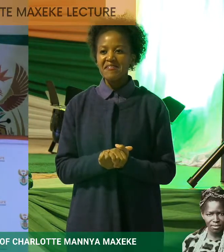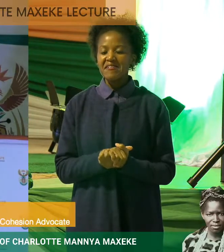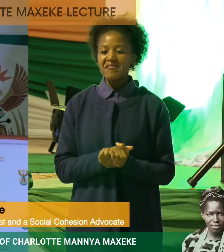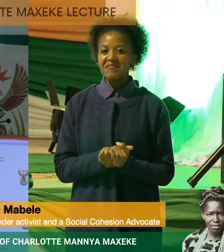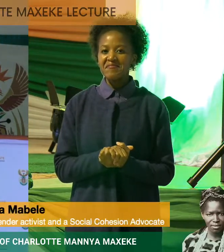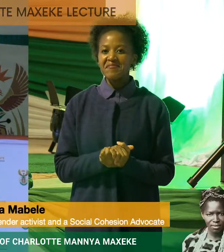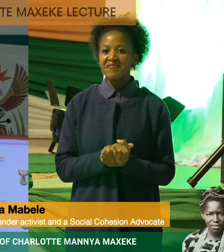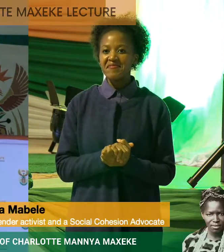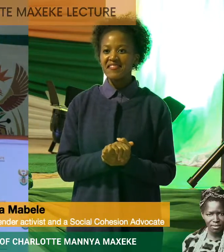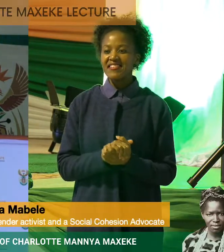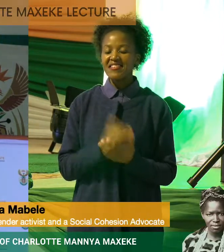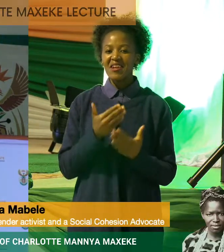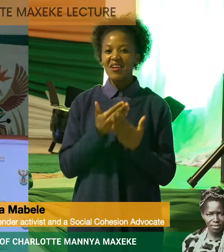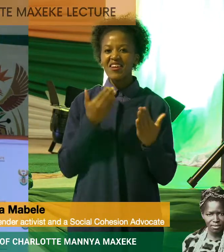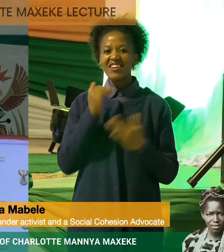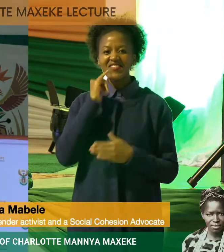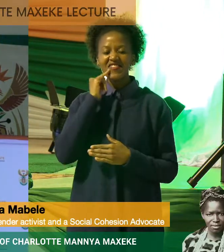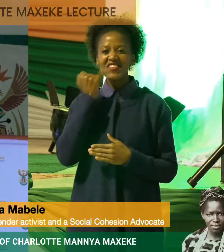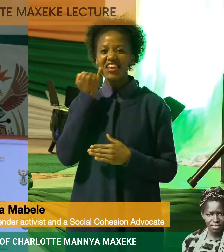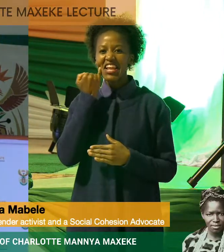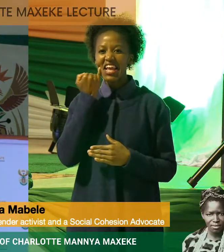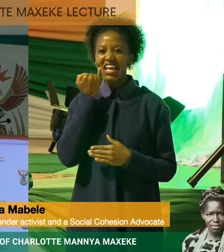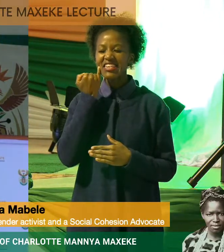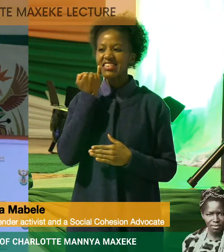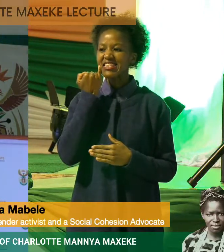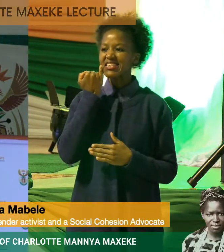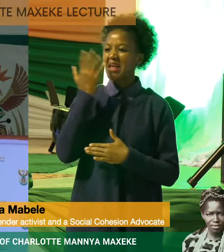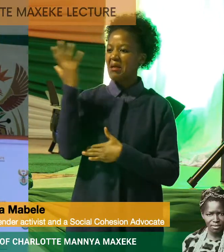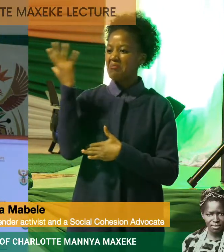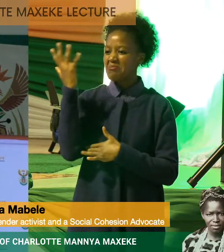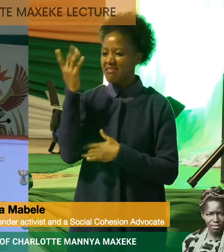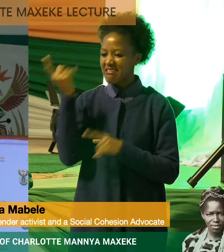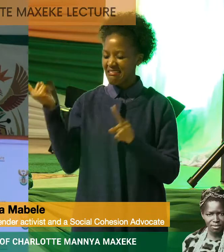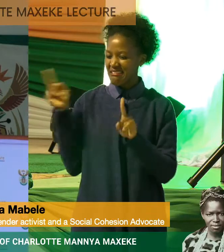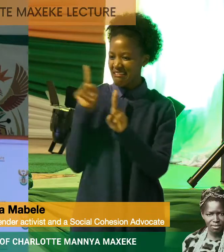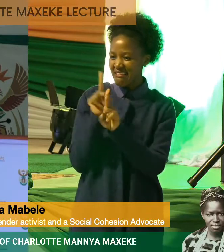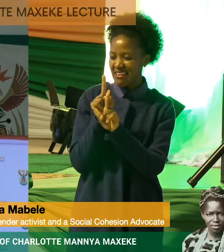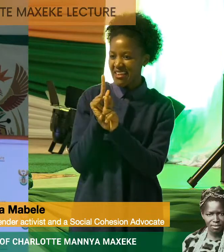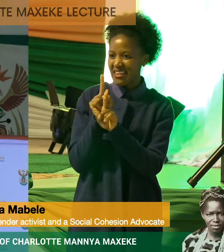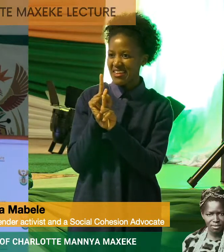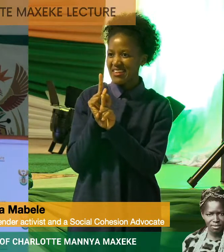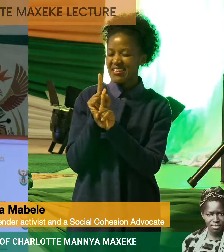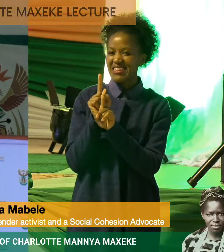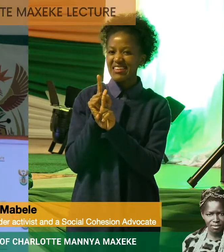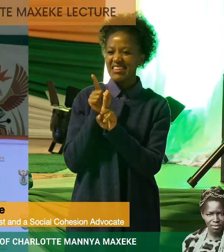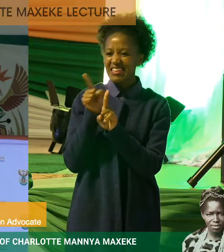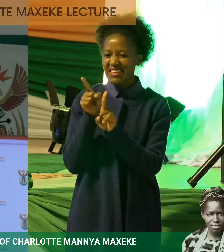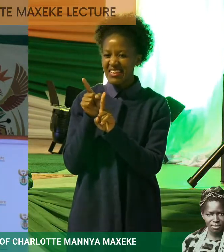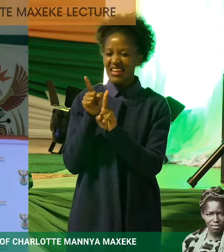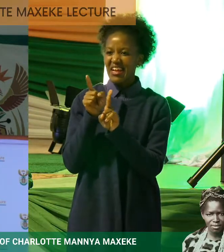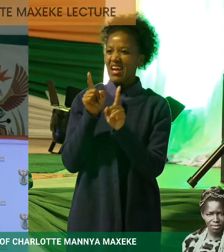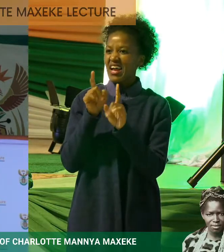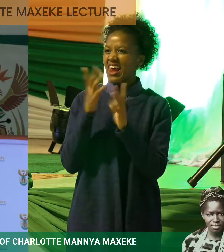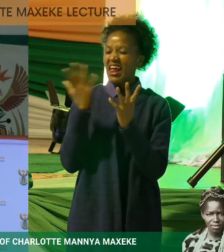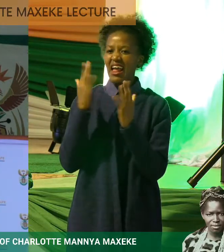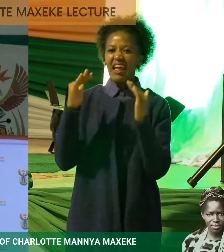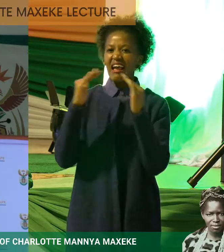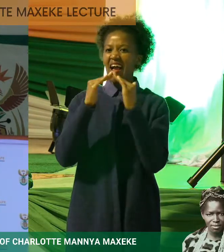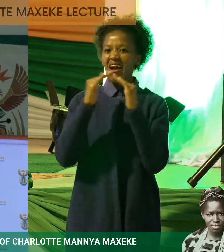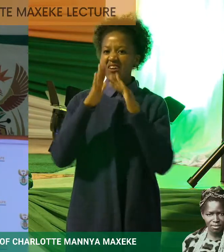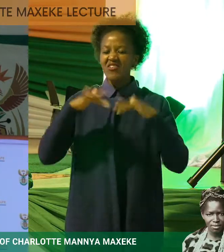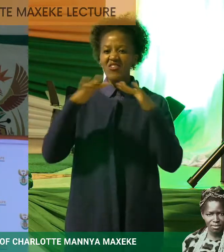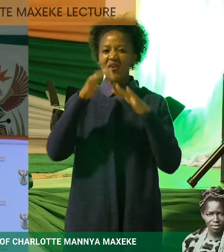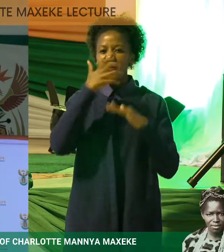I was actually jealous. You know the speaker that's going to come after this. Baba futumeze indlu yazi kumnandi.